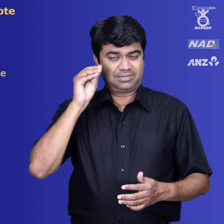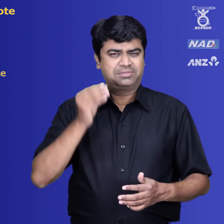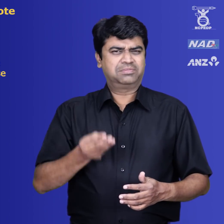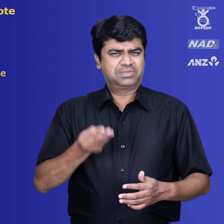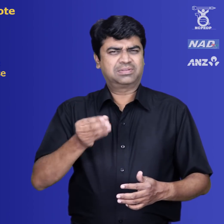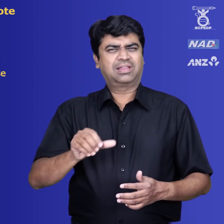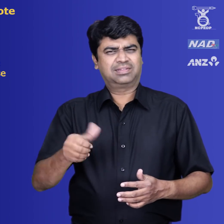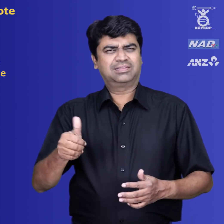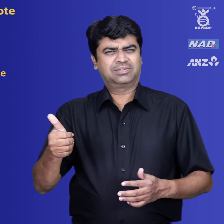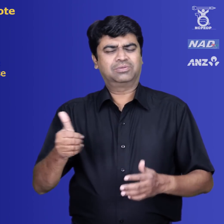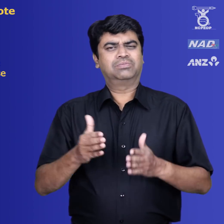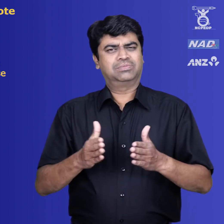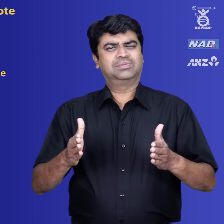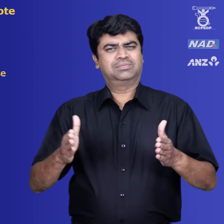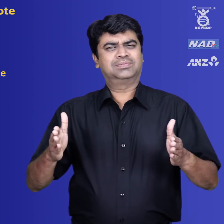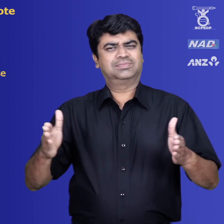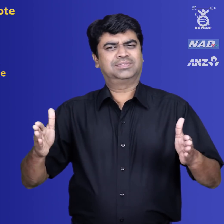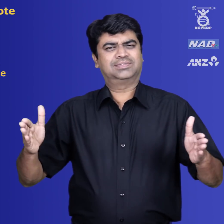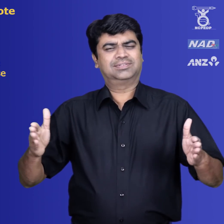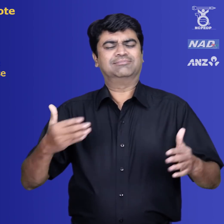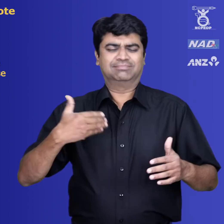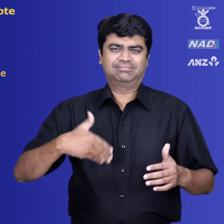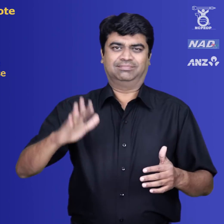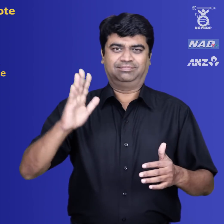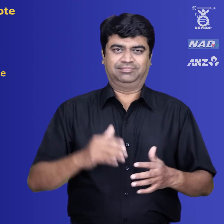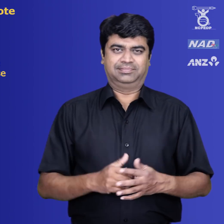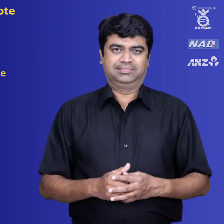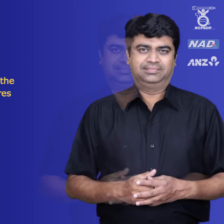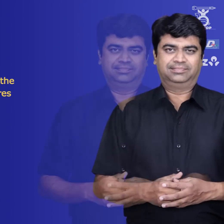any other measures as may be required.